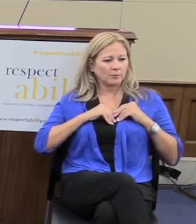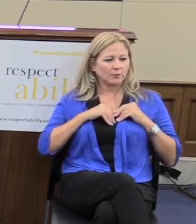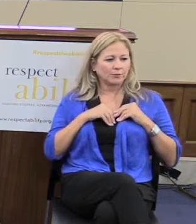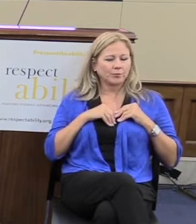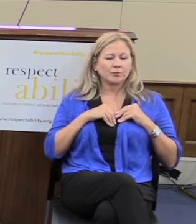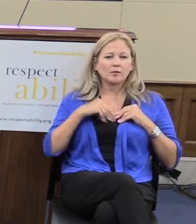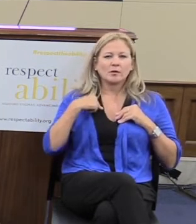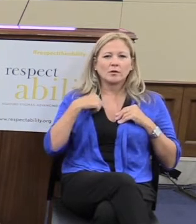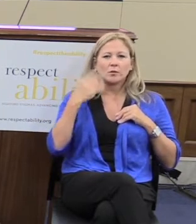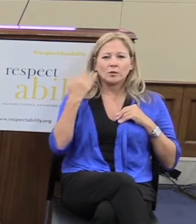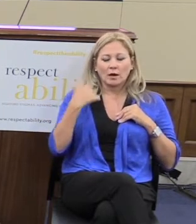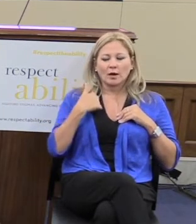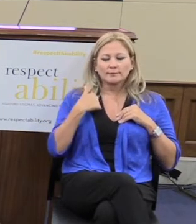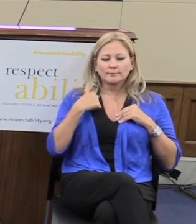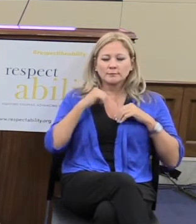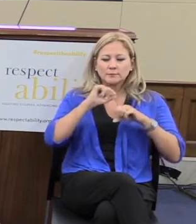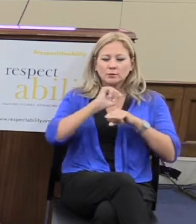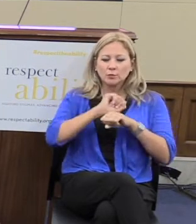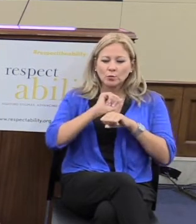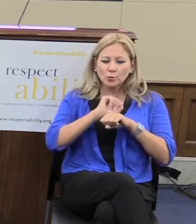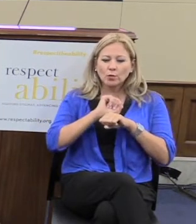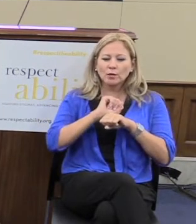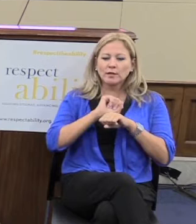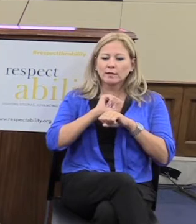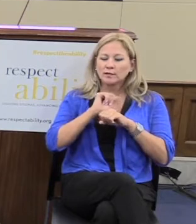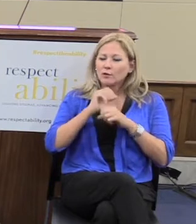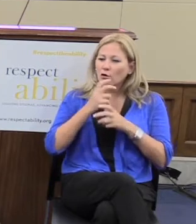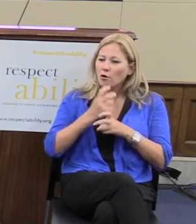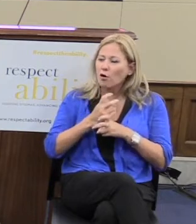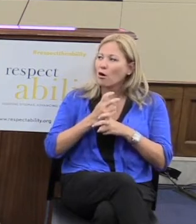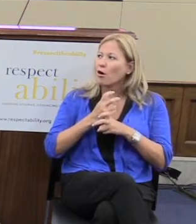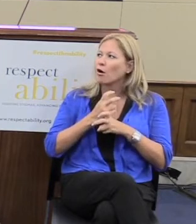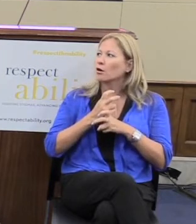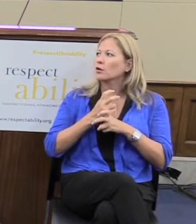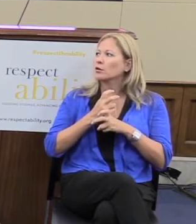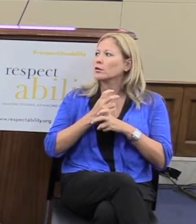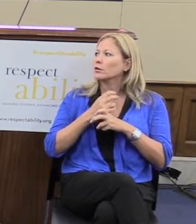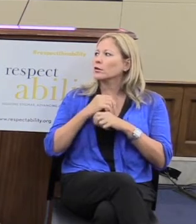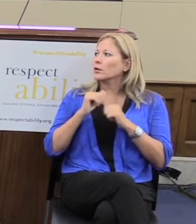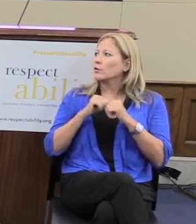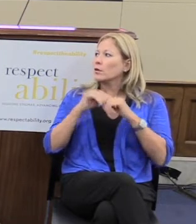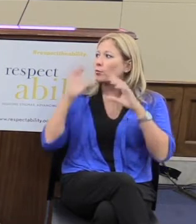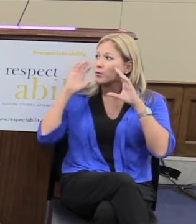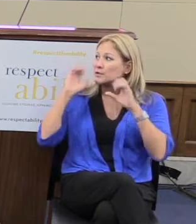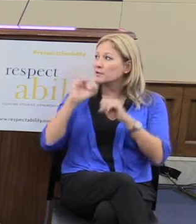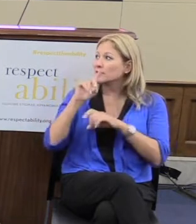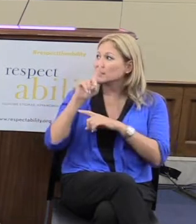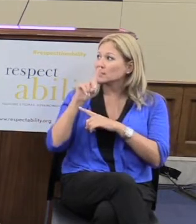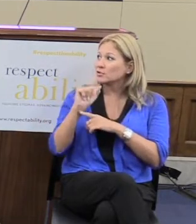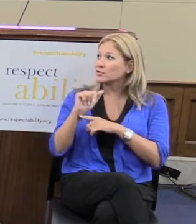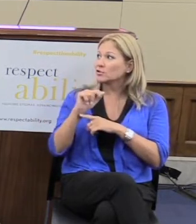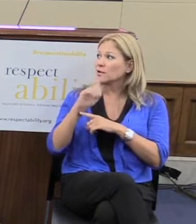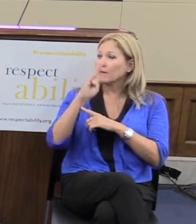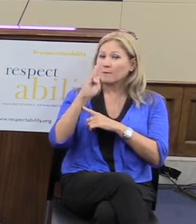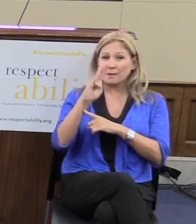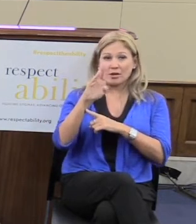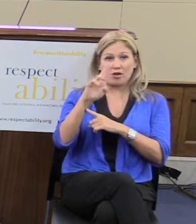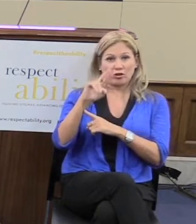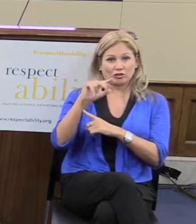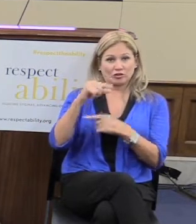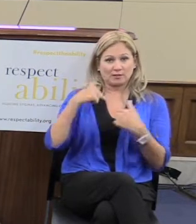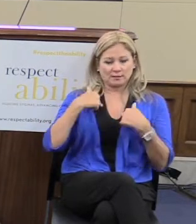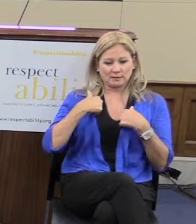I'm working hard. I'm the president of the Disability BRG, so I'm working with the Disability BRG to actually make sure that